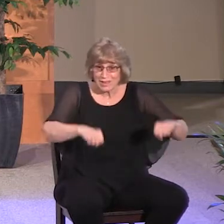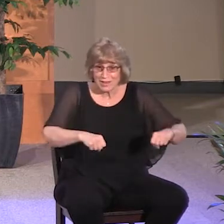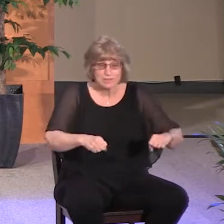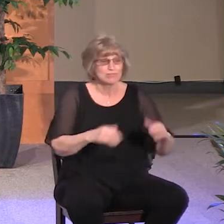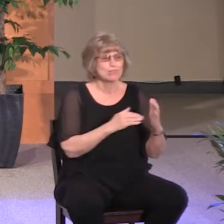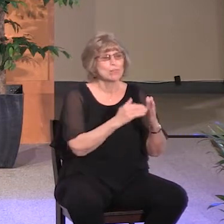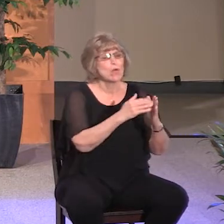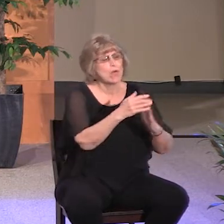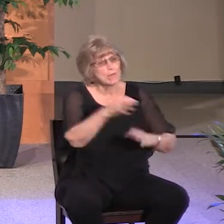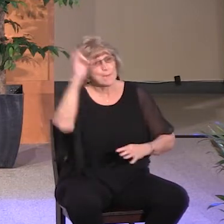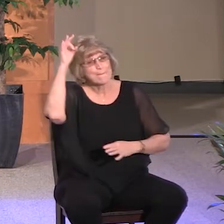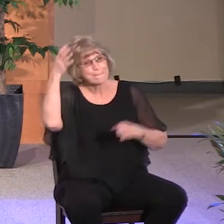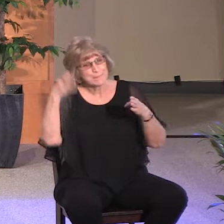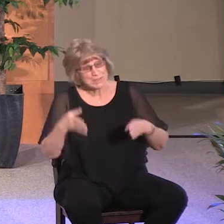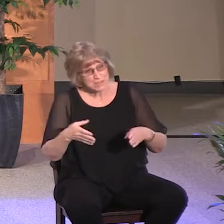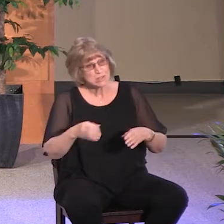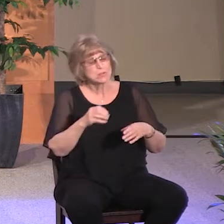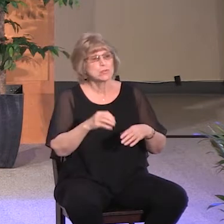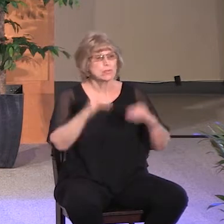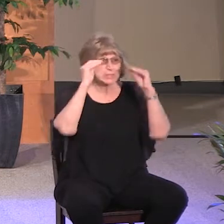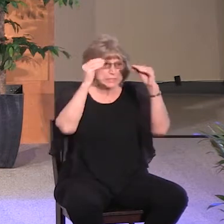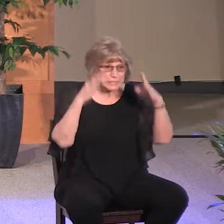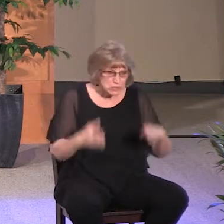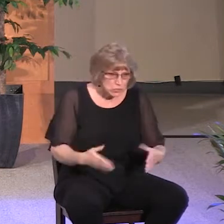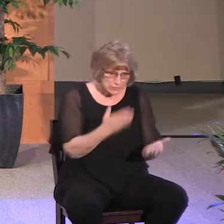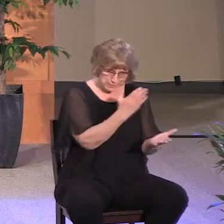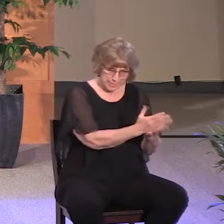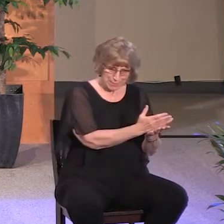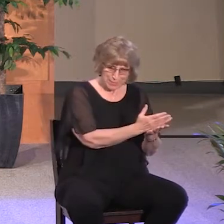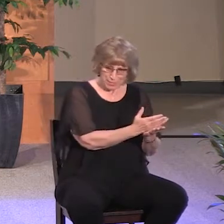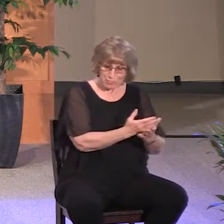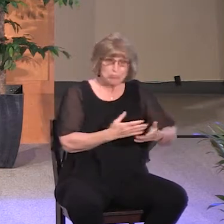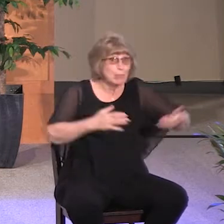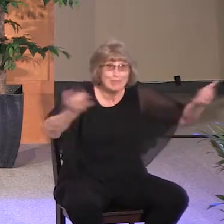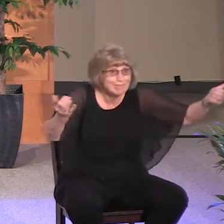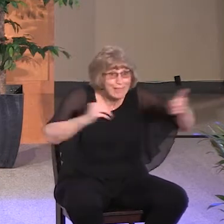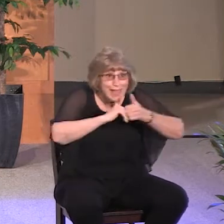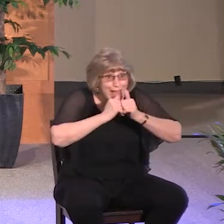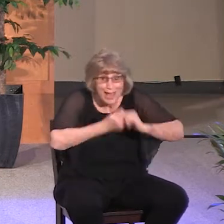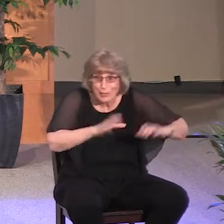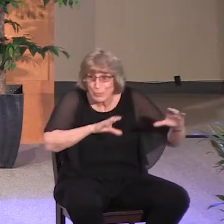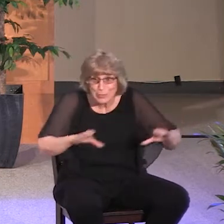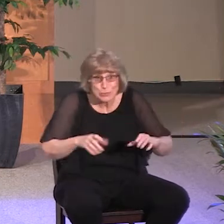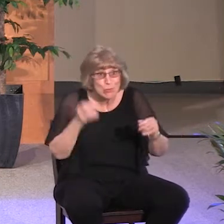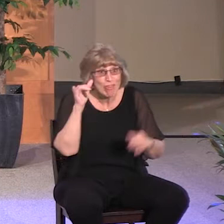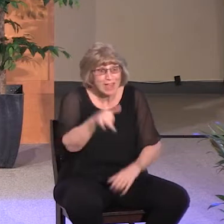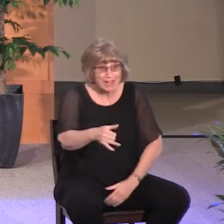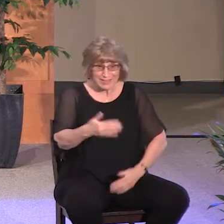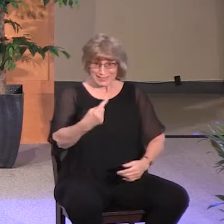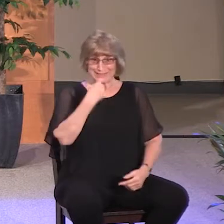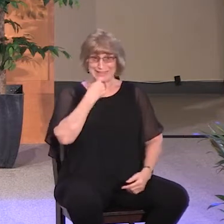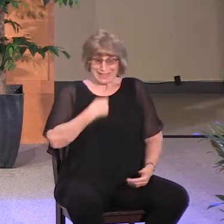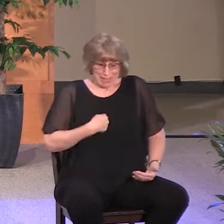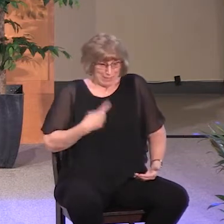ministers, teachers kind of stop there, and I'm always at that point of, well, how do we do it? What are the steps? Tell me something